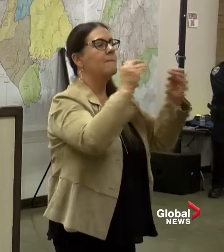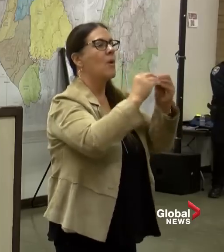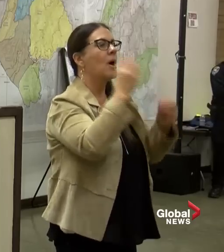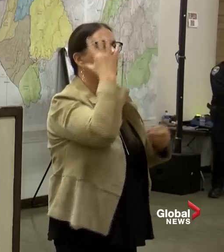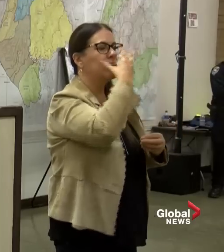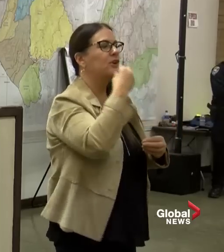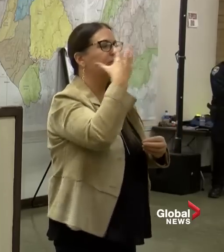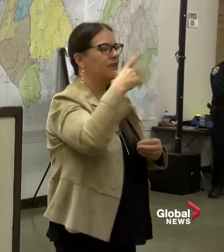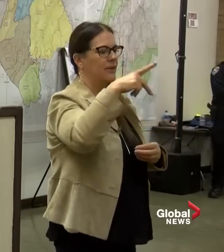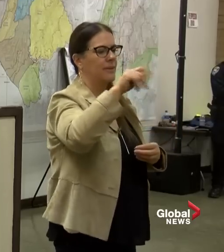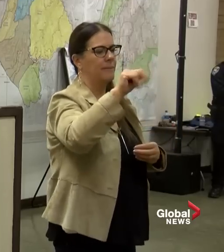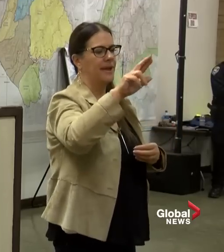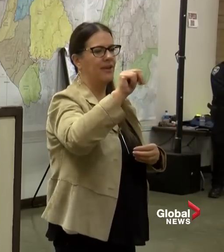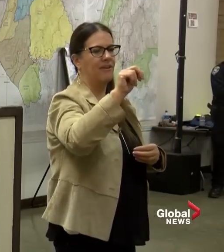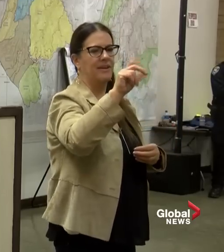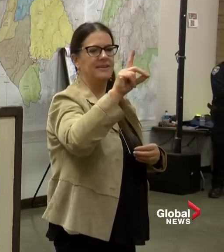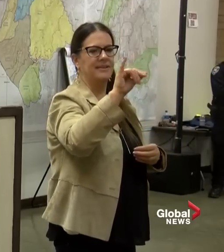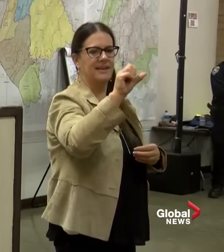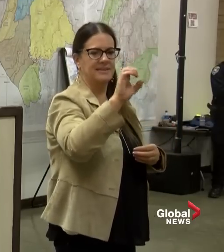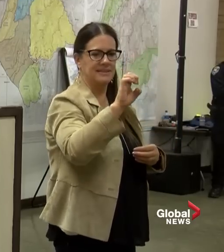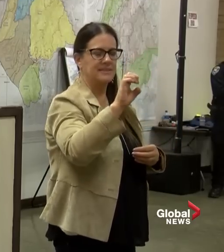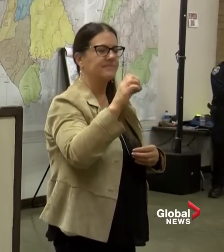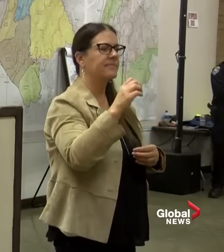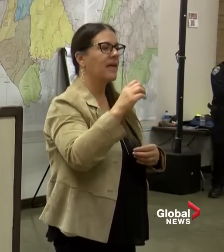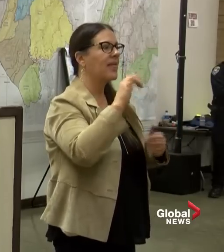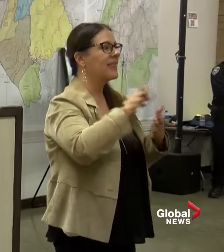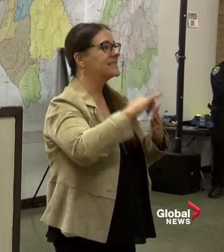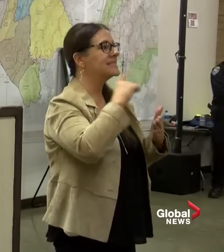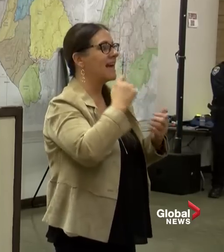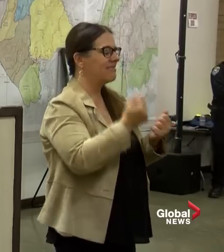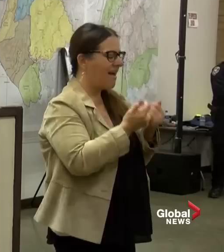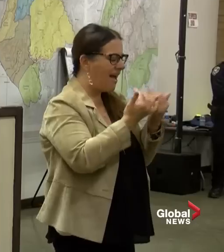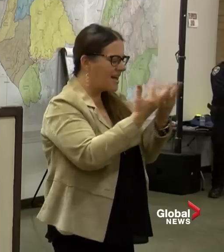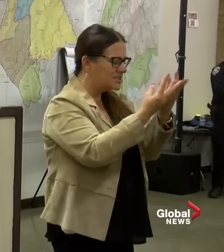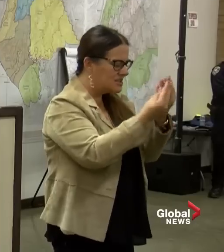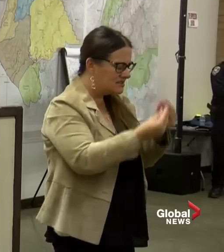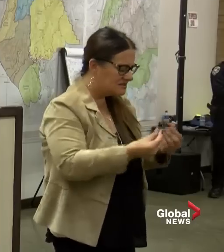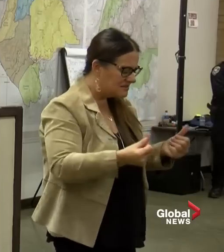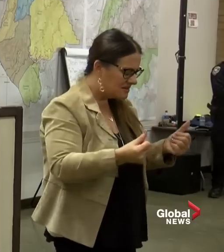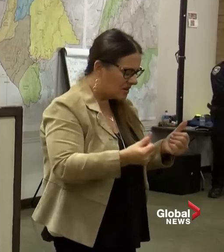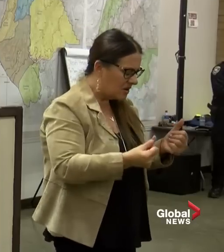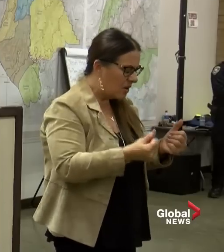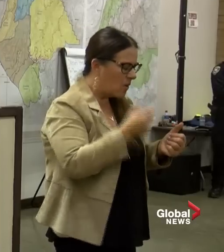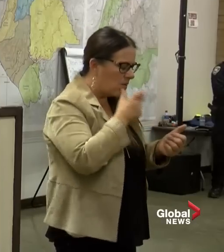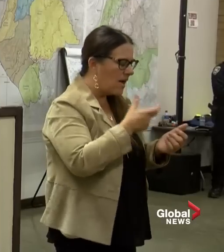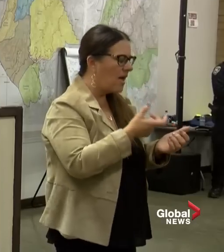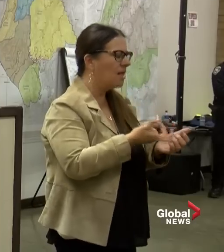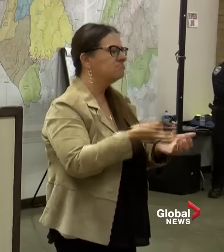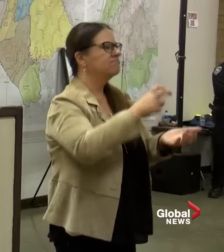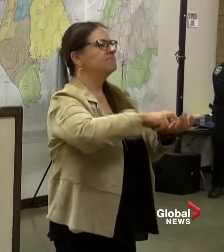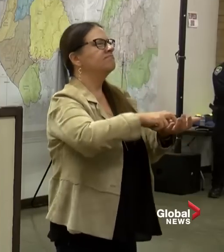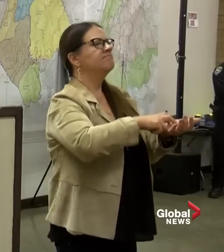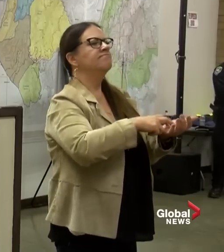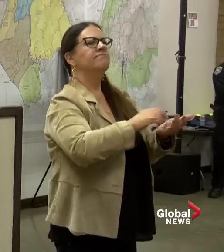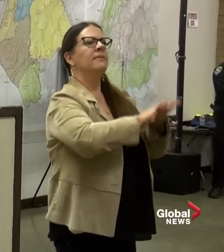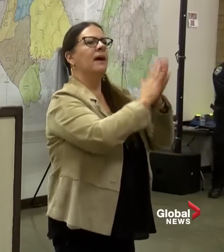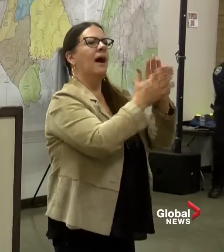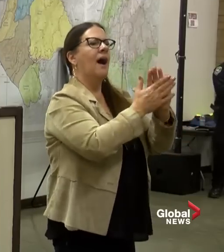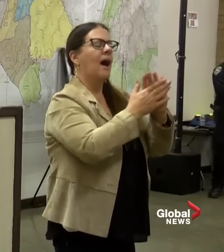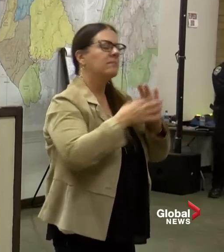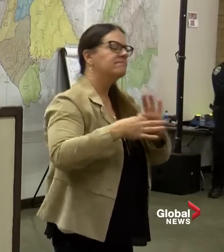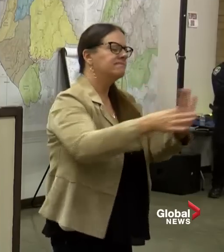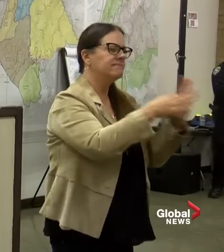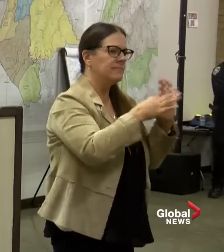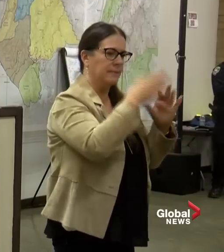beautiful paradise. We will rise from the ashes. We have been indelibly bonded by this experience, and we've